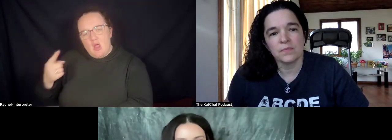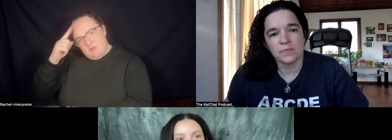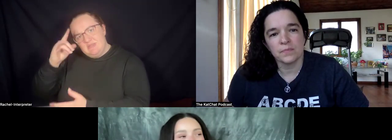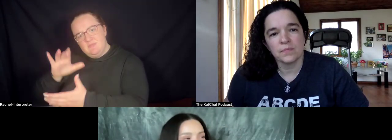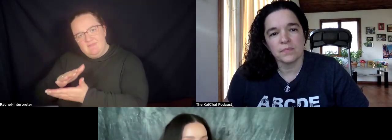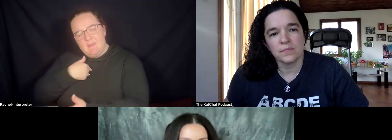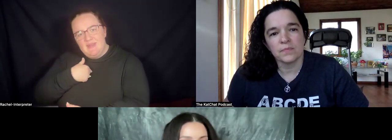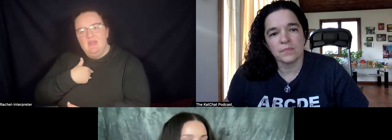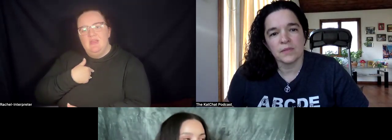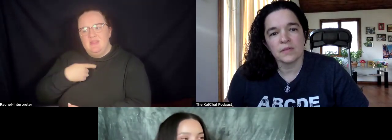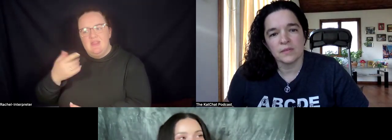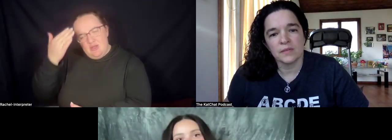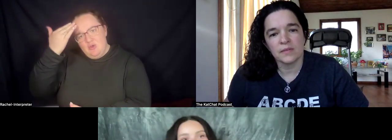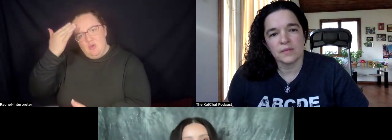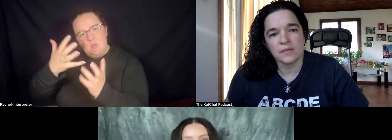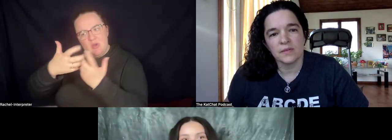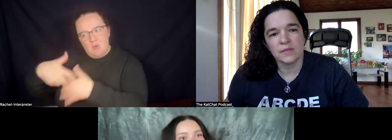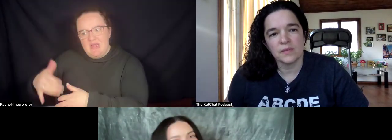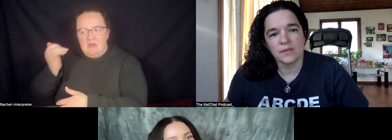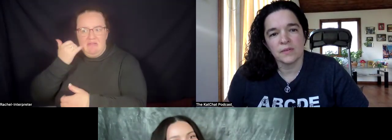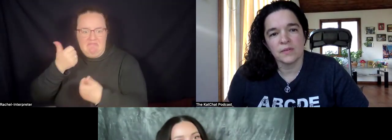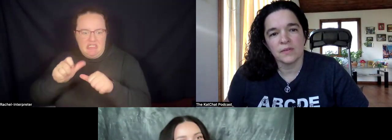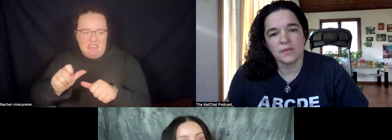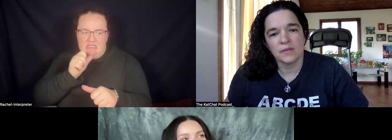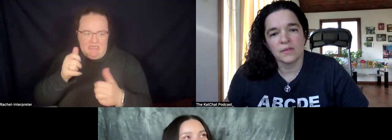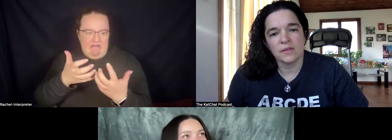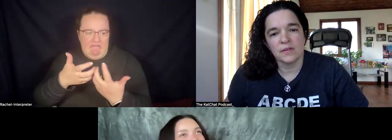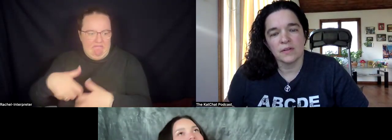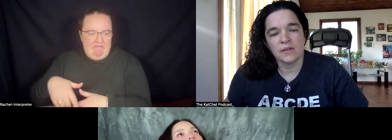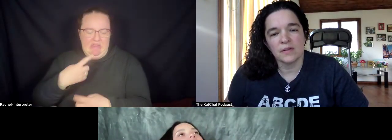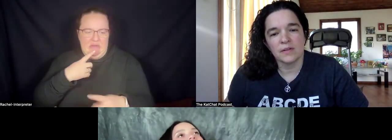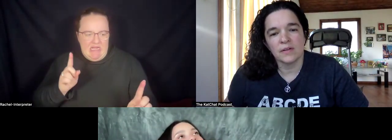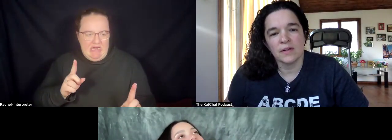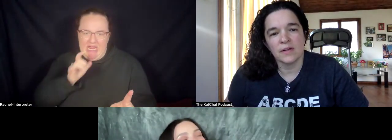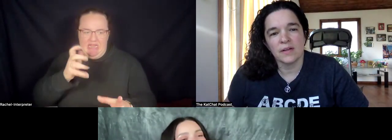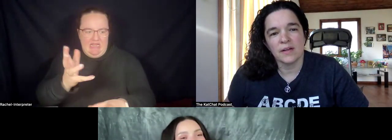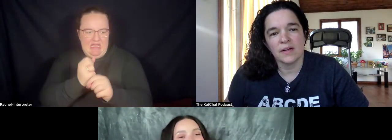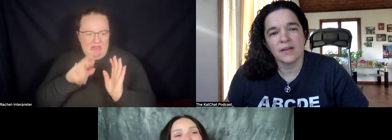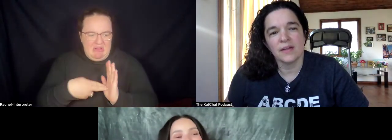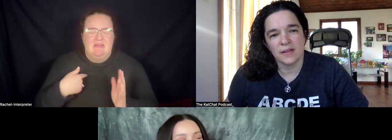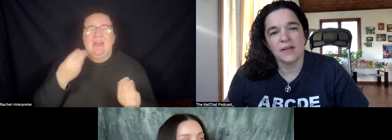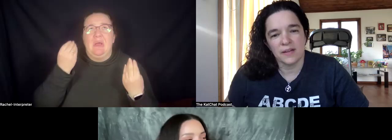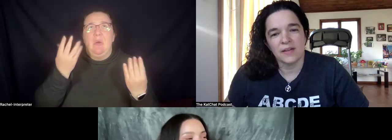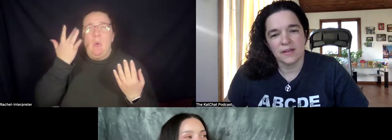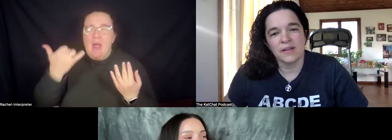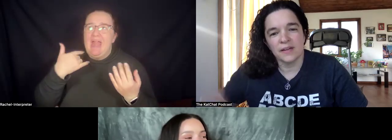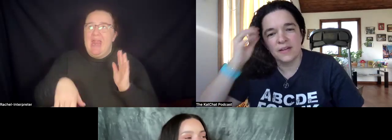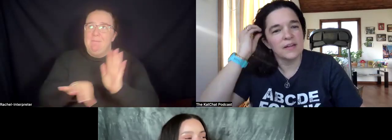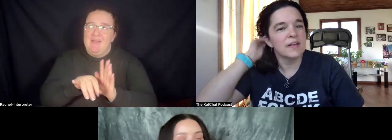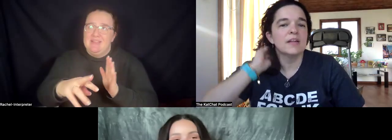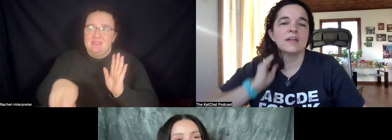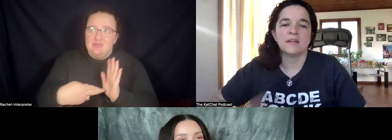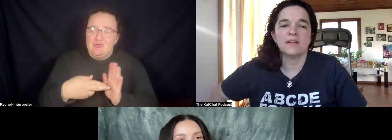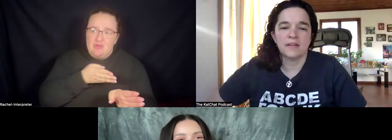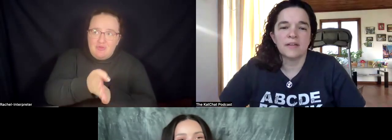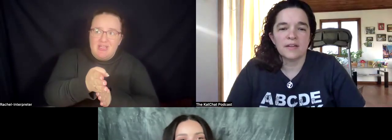going to work out. And whenever, you know, an audition didn't work out my way, and I was kind of like, why did I choose this career? You